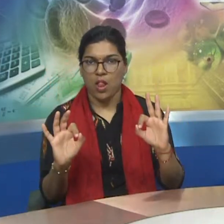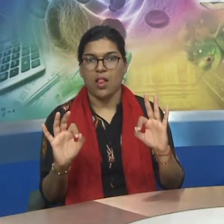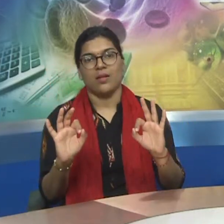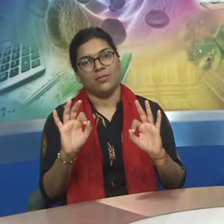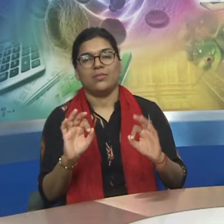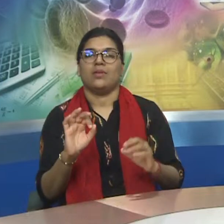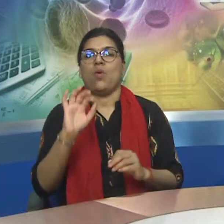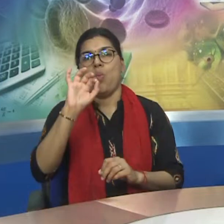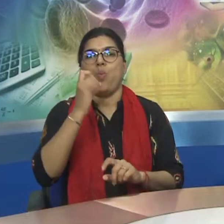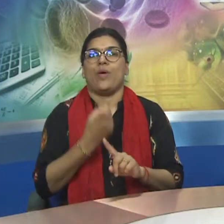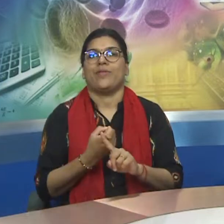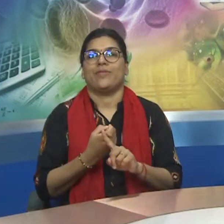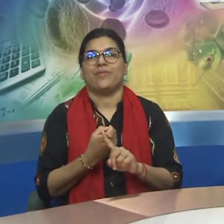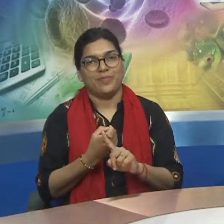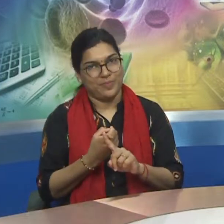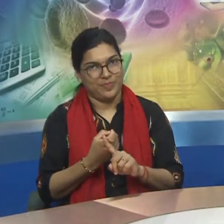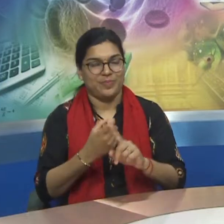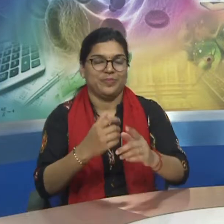set using this margin option.